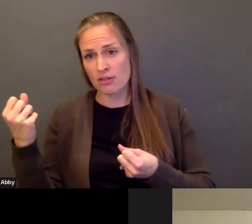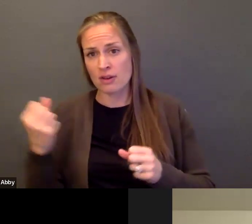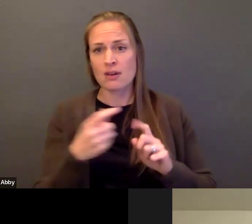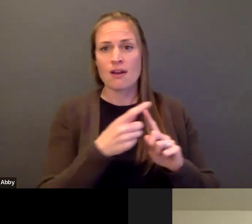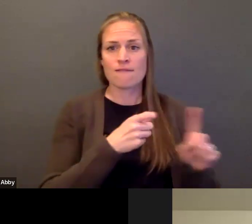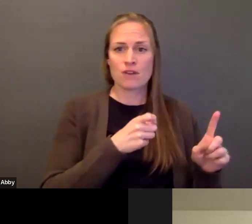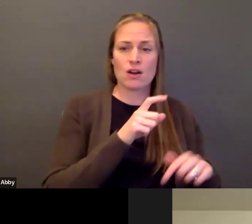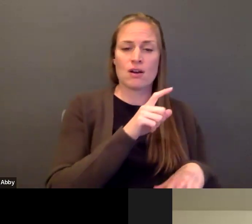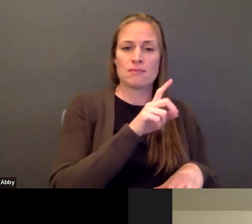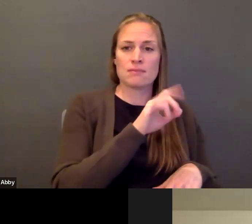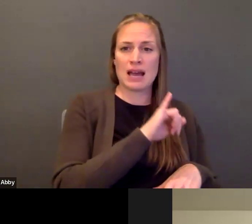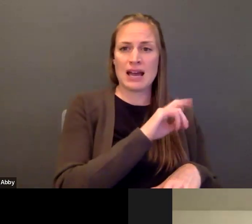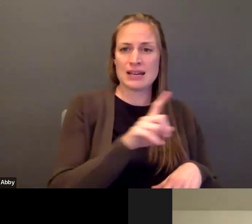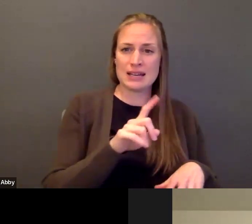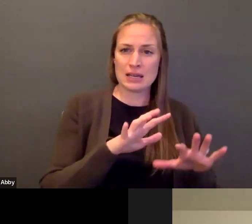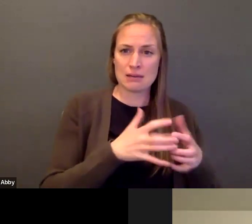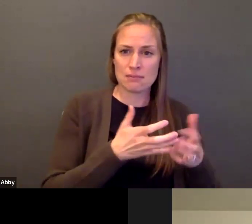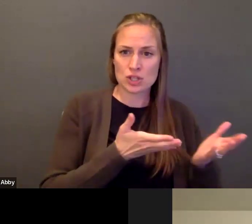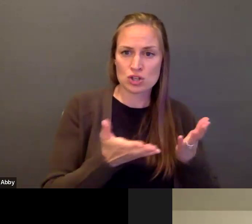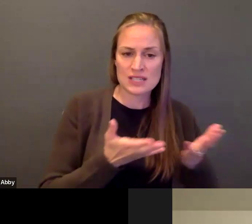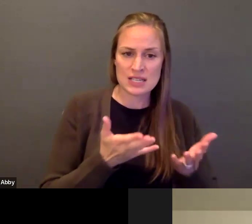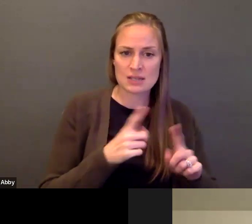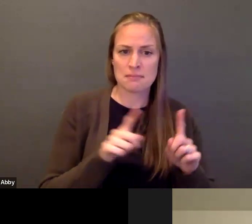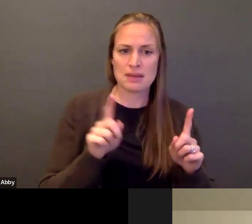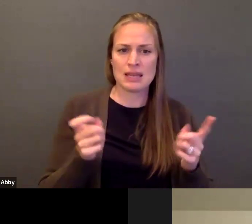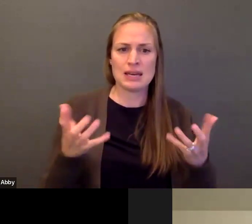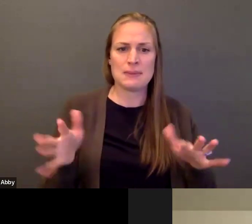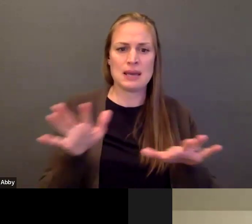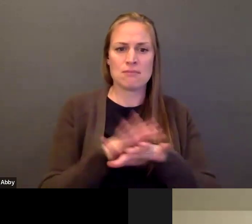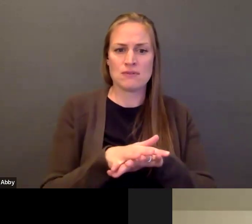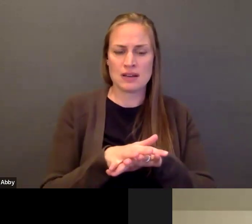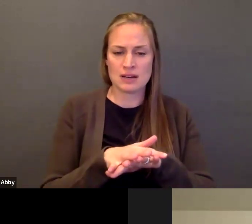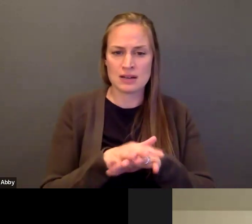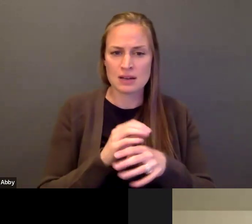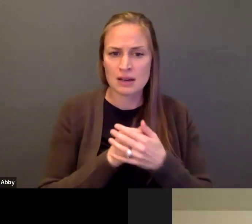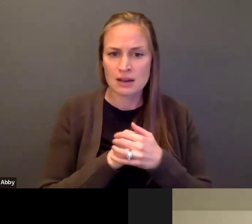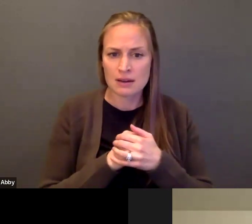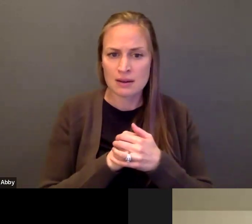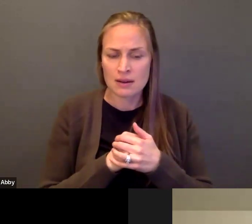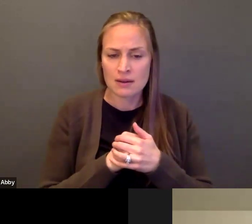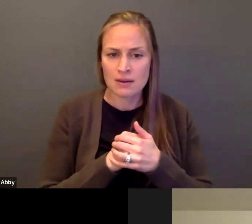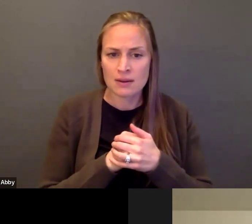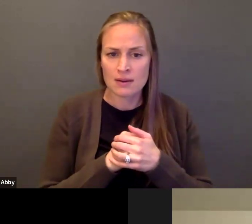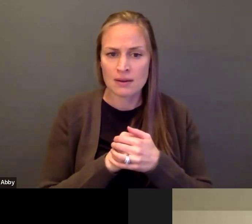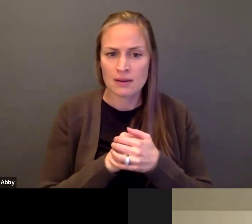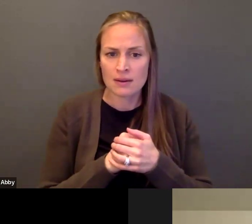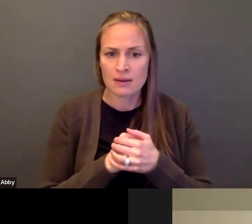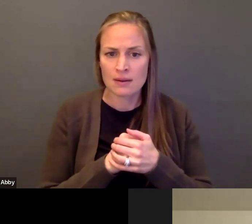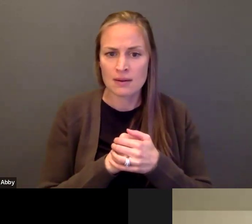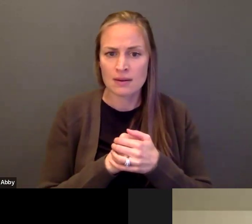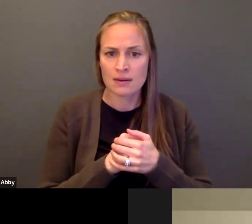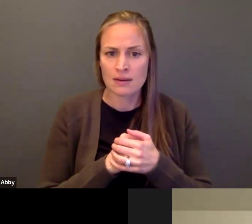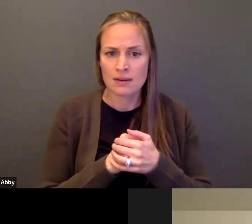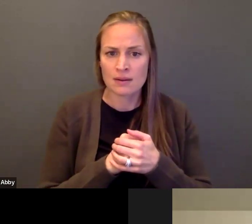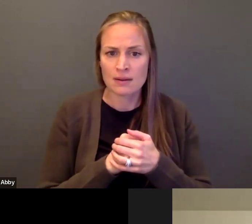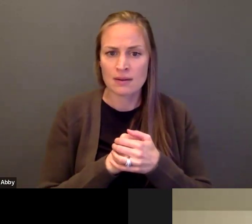services that we as a provider struggle. Many times we get our claims denied because that diagnosis is